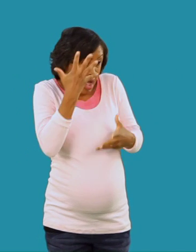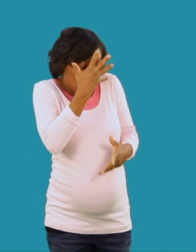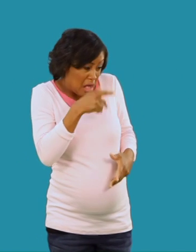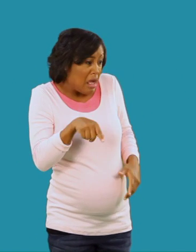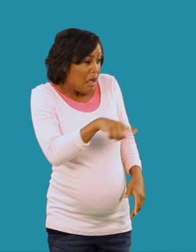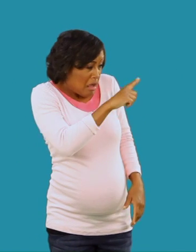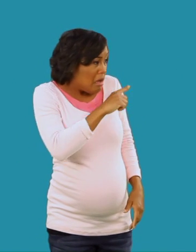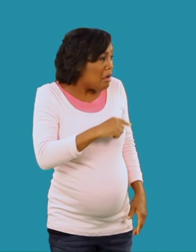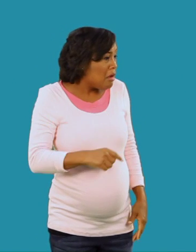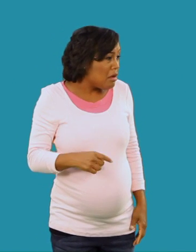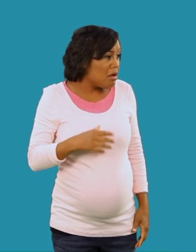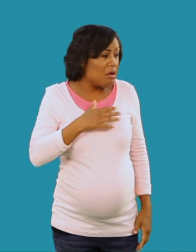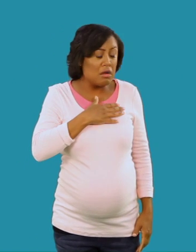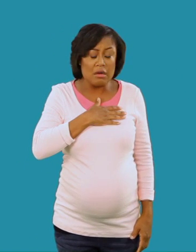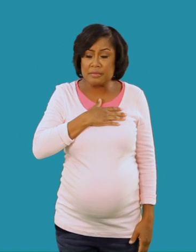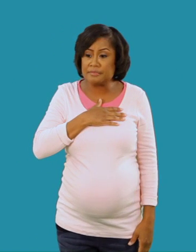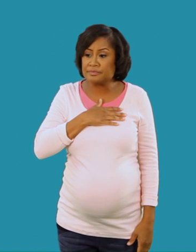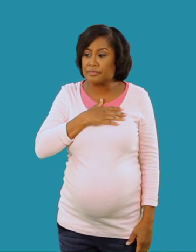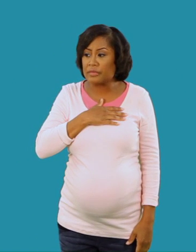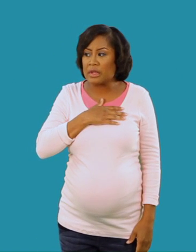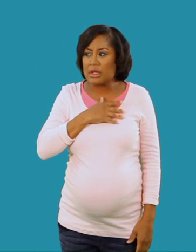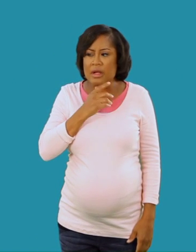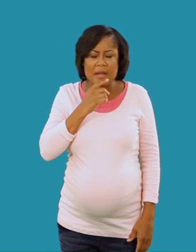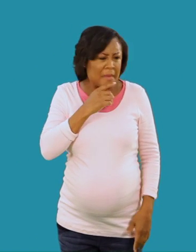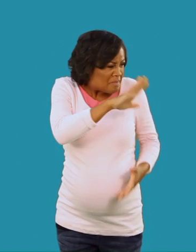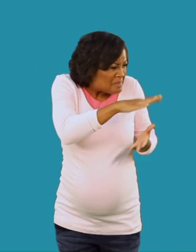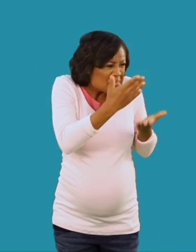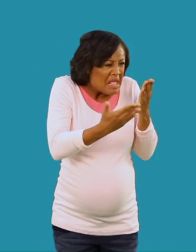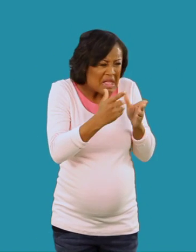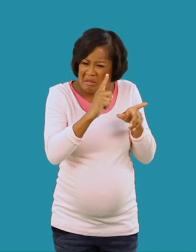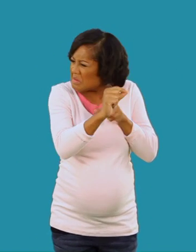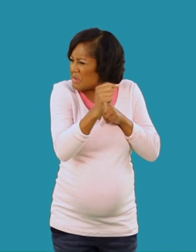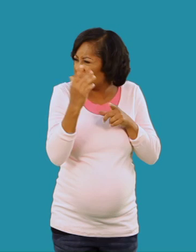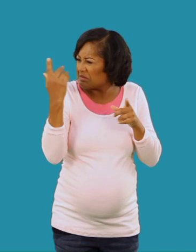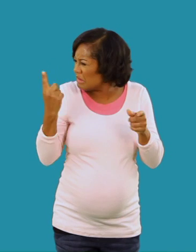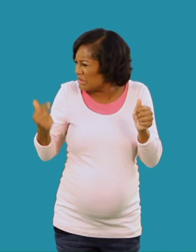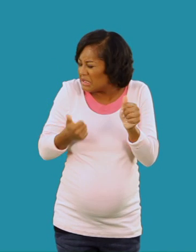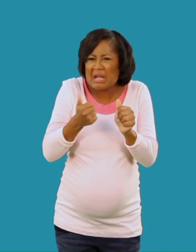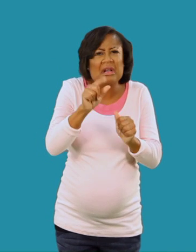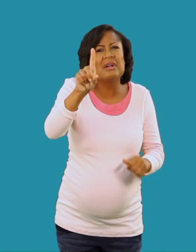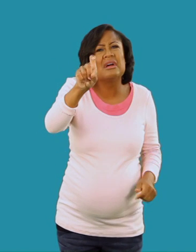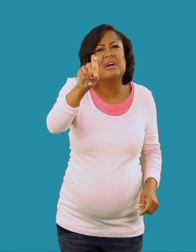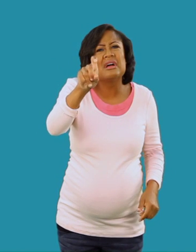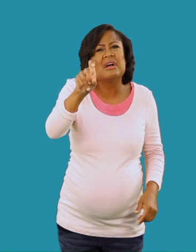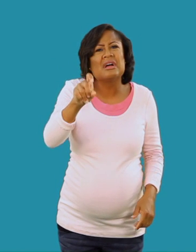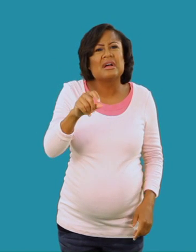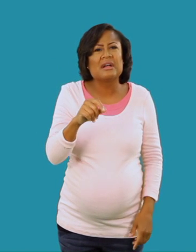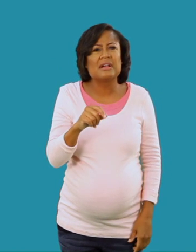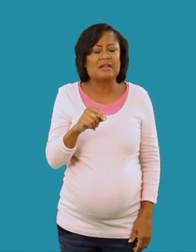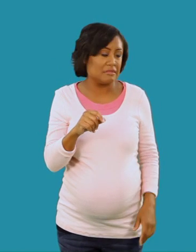Shelly. Maybe it was running away from something. She signs